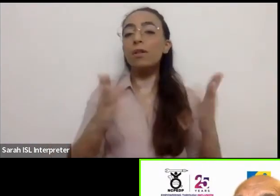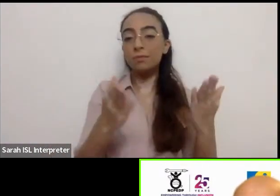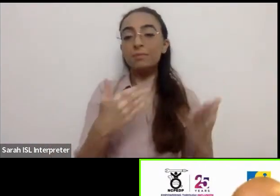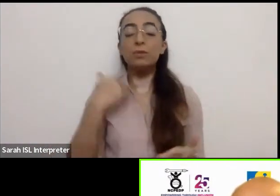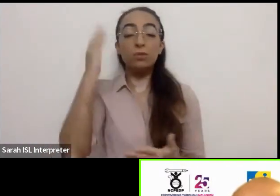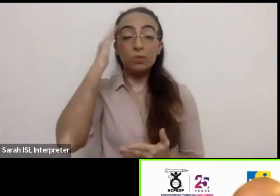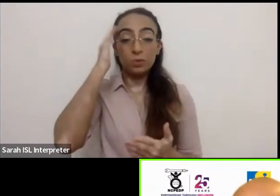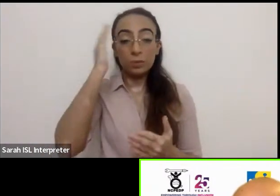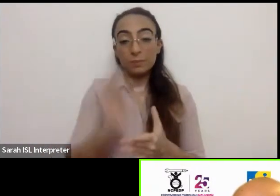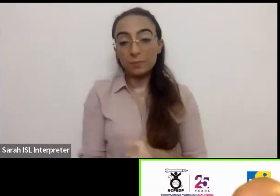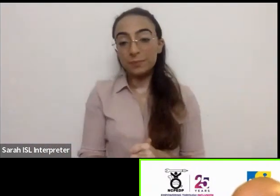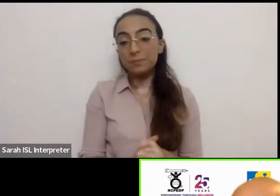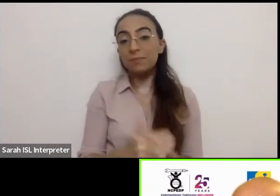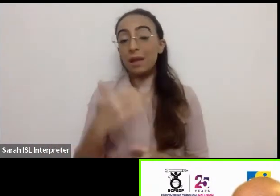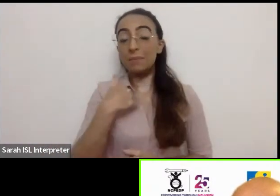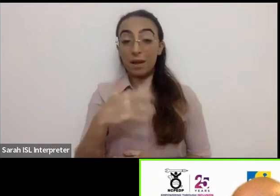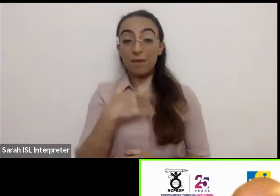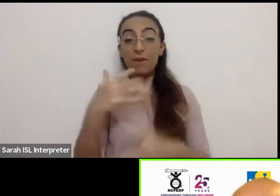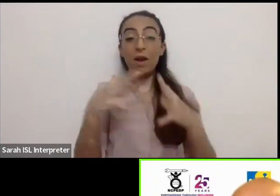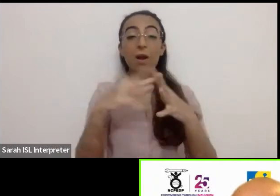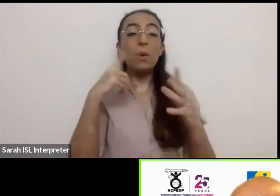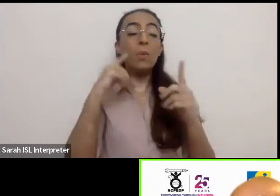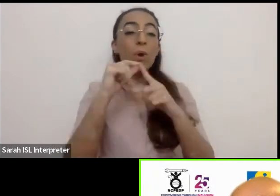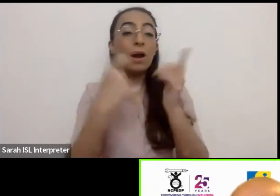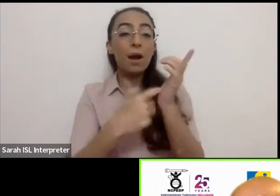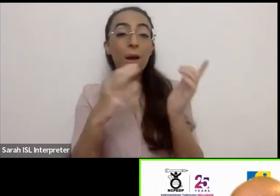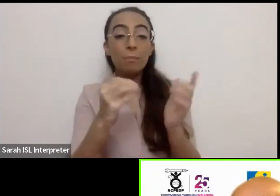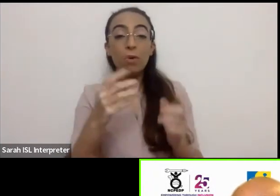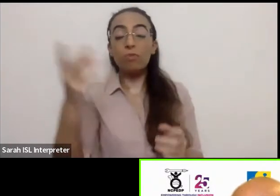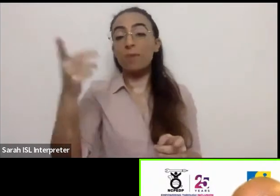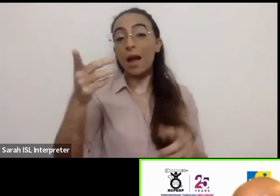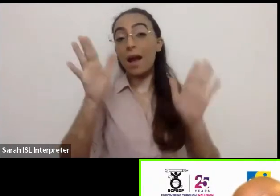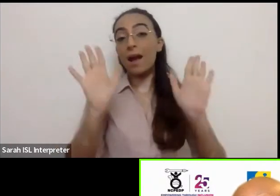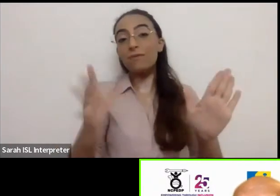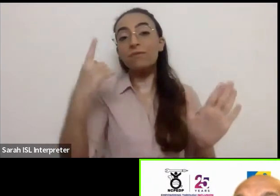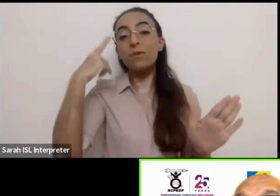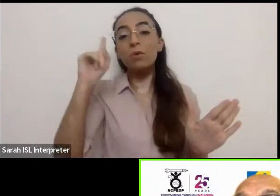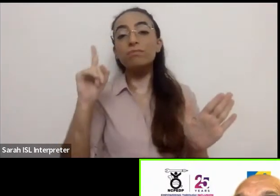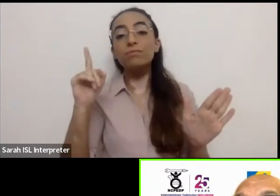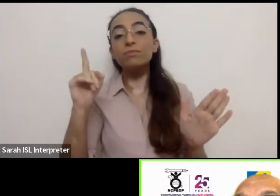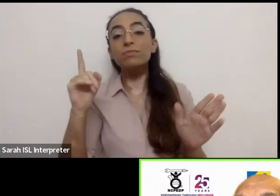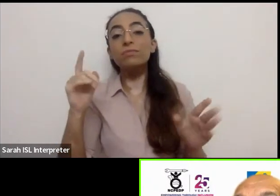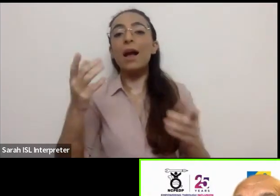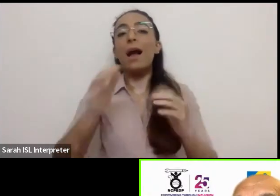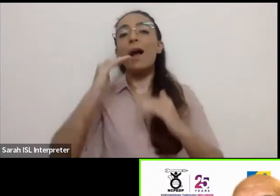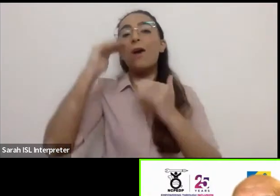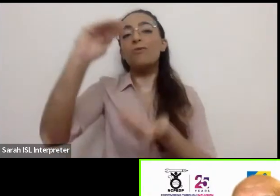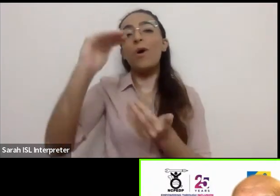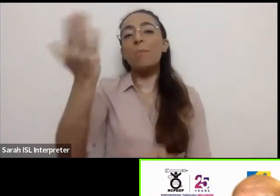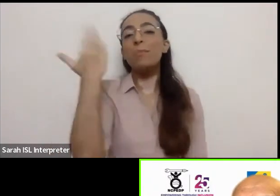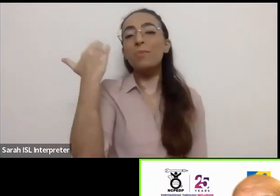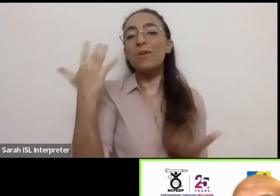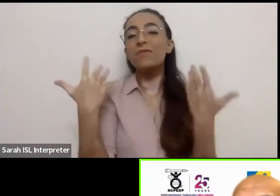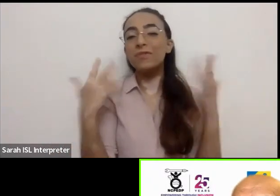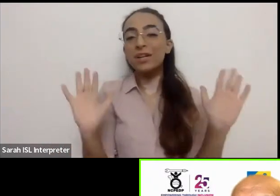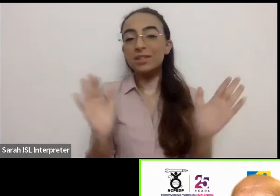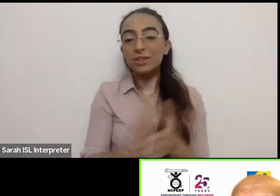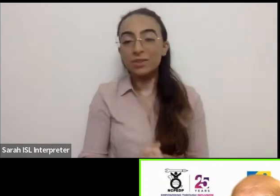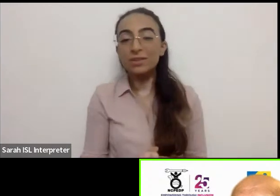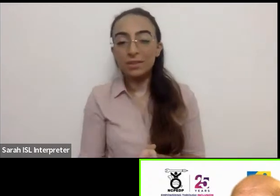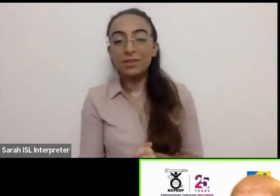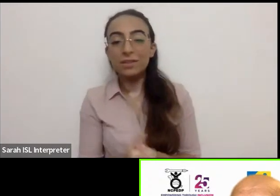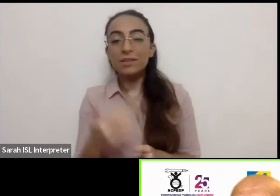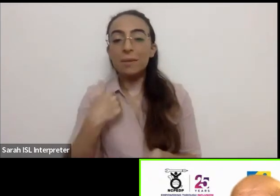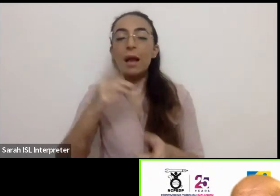It's no wonder to us that Wipro themselves has been the recipient of the Helen Keller Award that we are giving